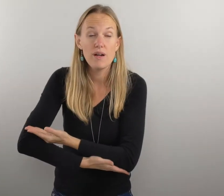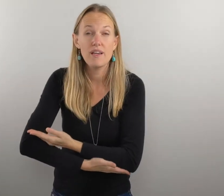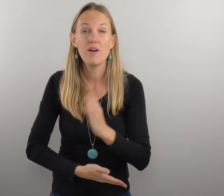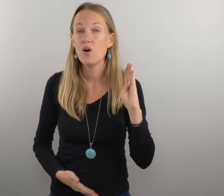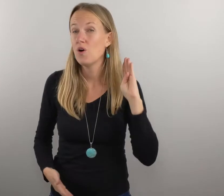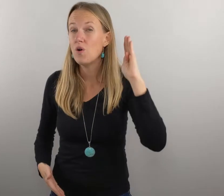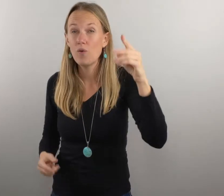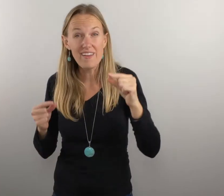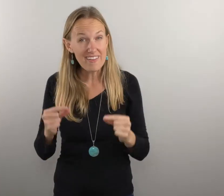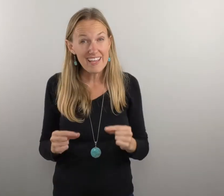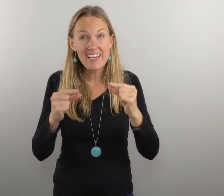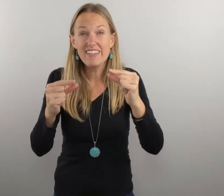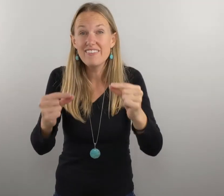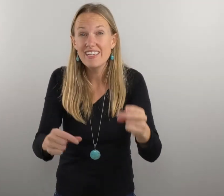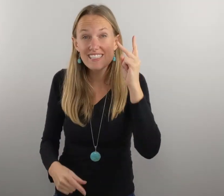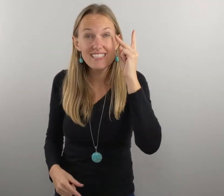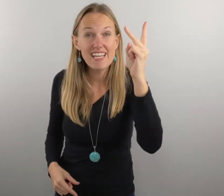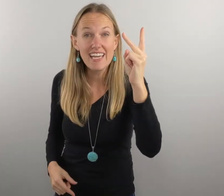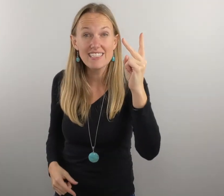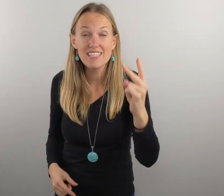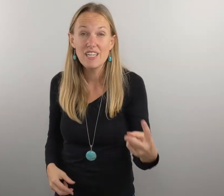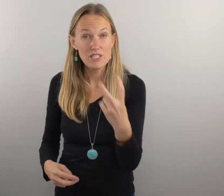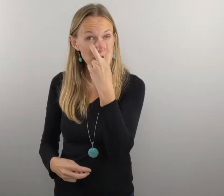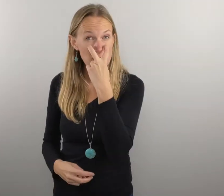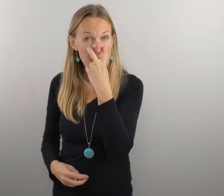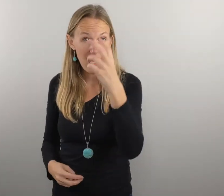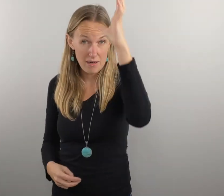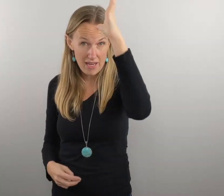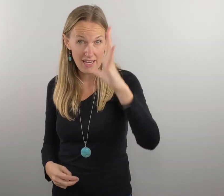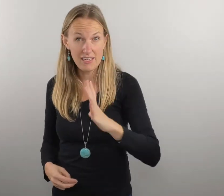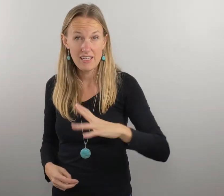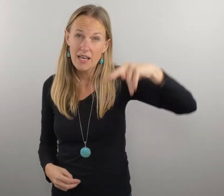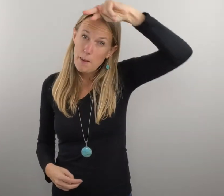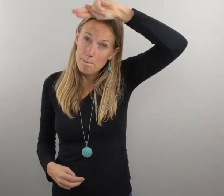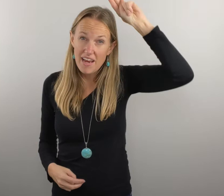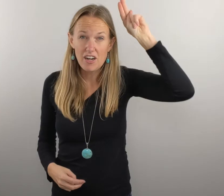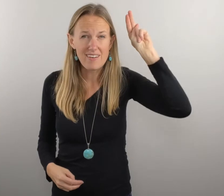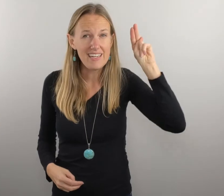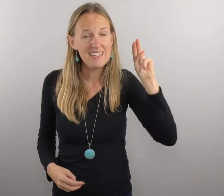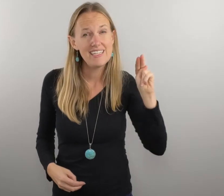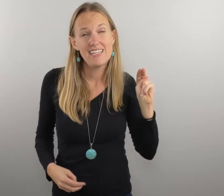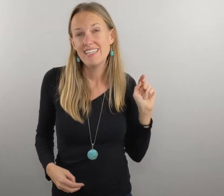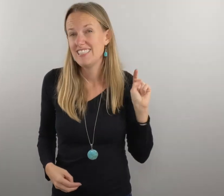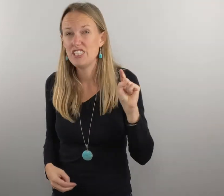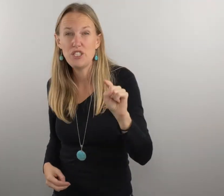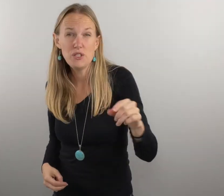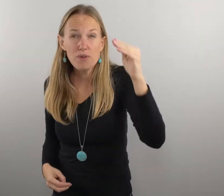boy will give sight to a blind man? Mary, did you